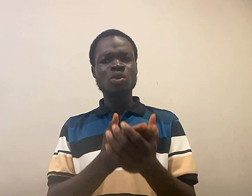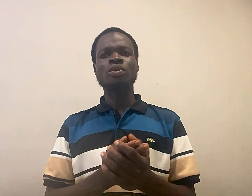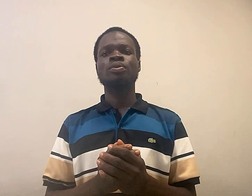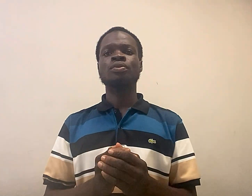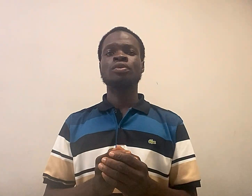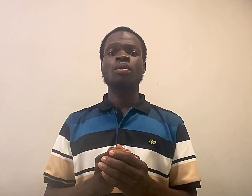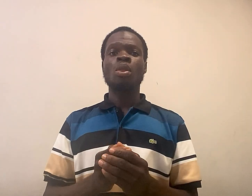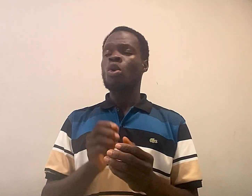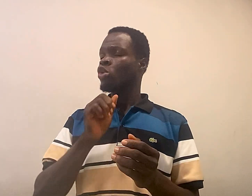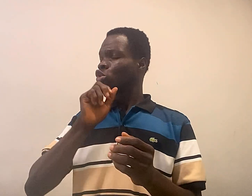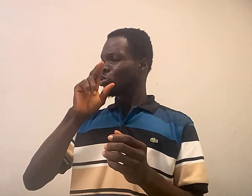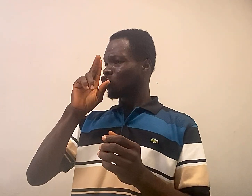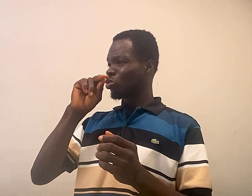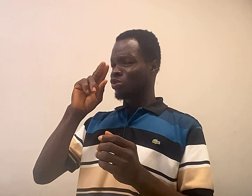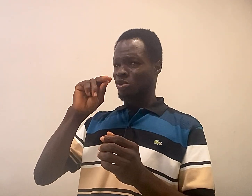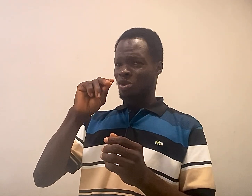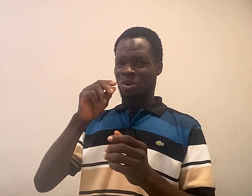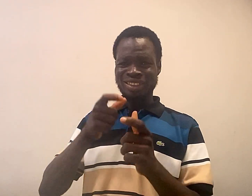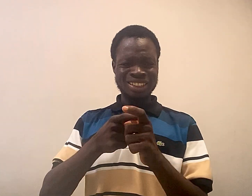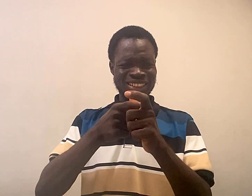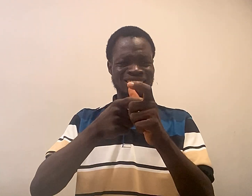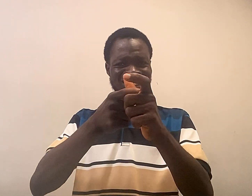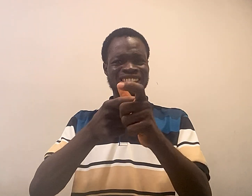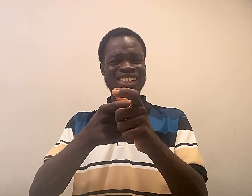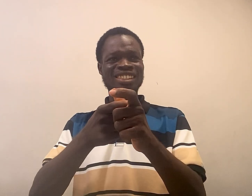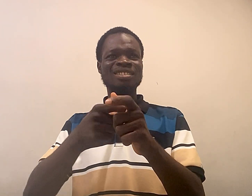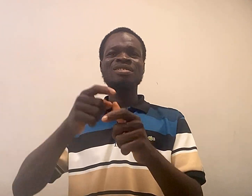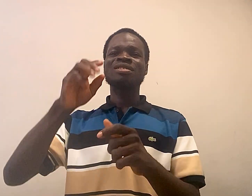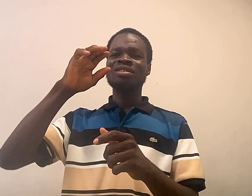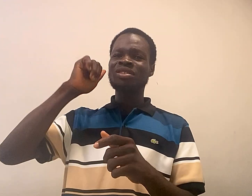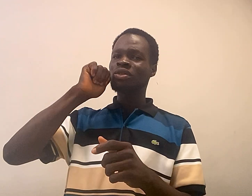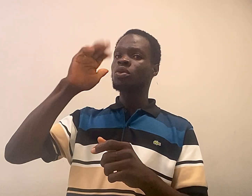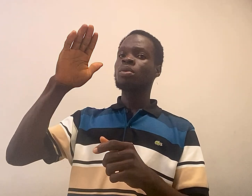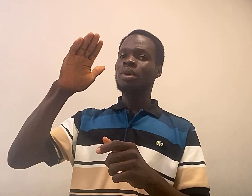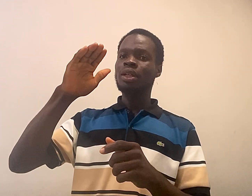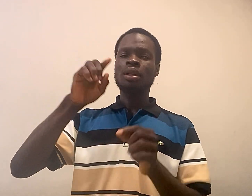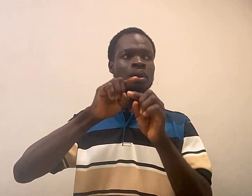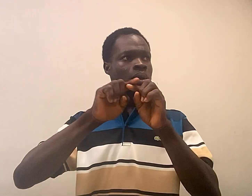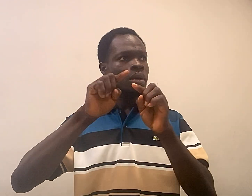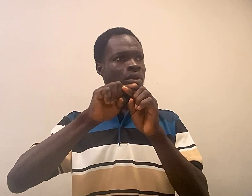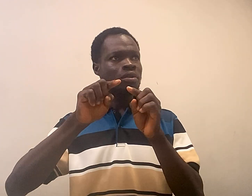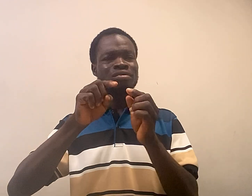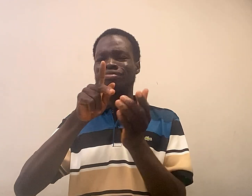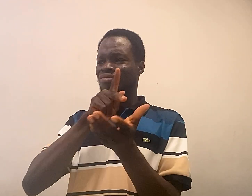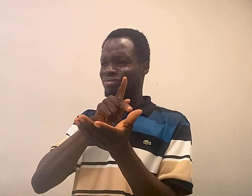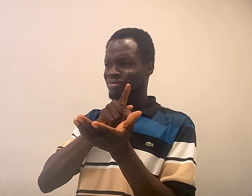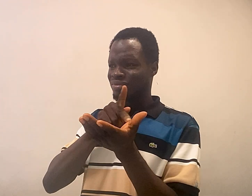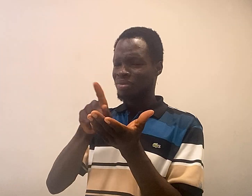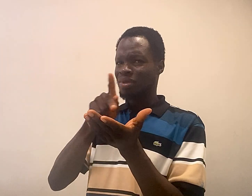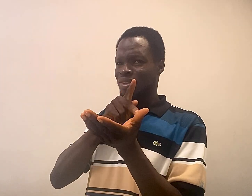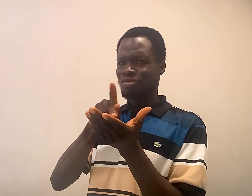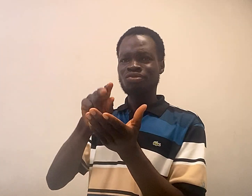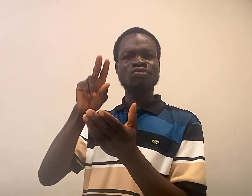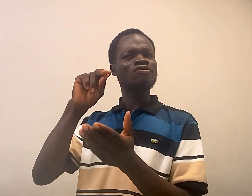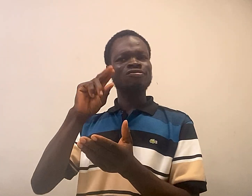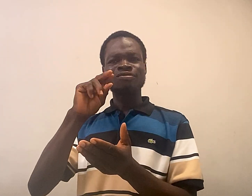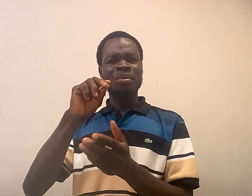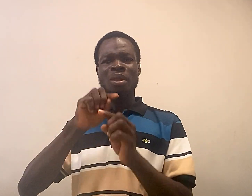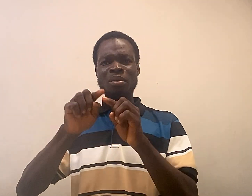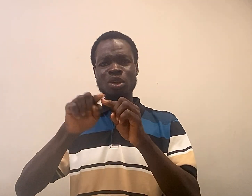women, likes, parties, you're building. And in 5 years, you'll be on top. And